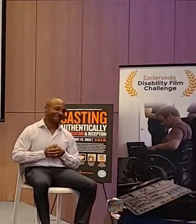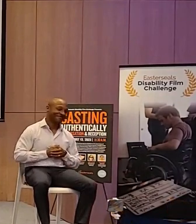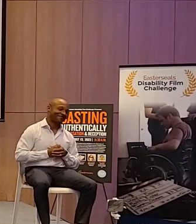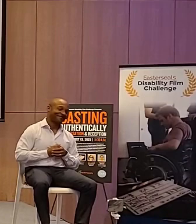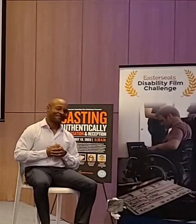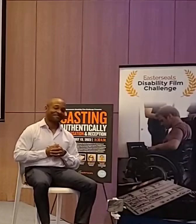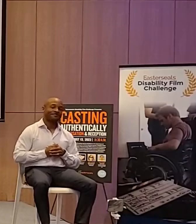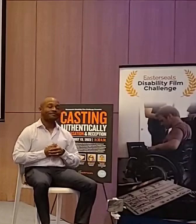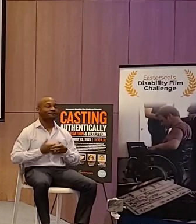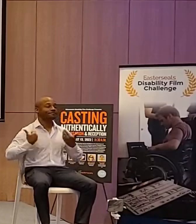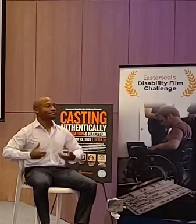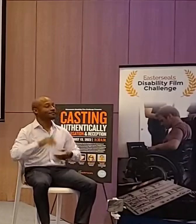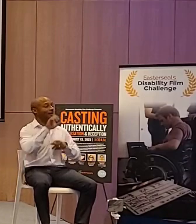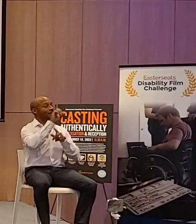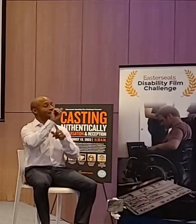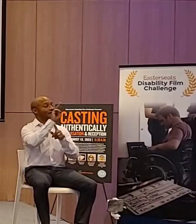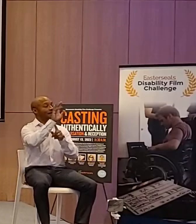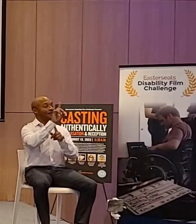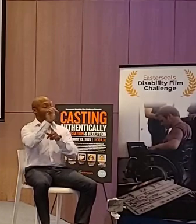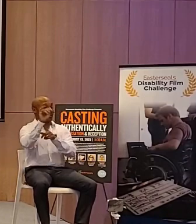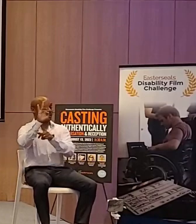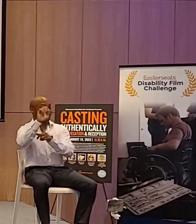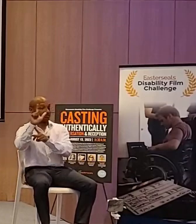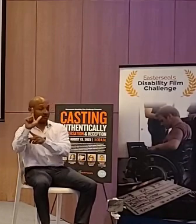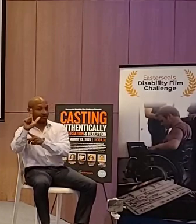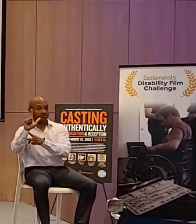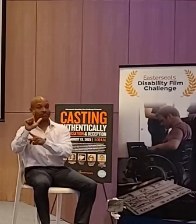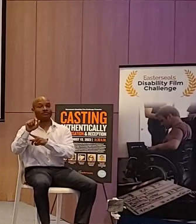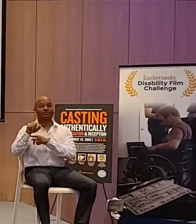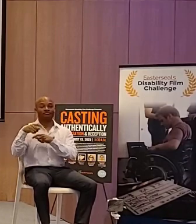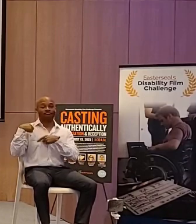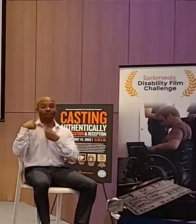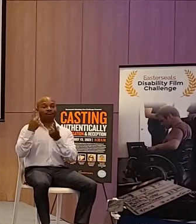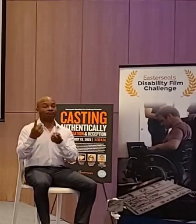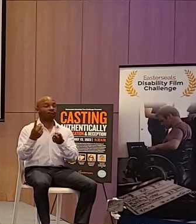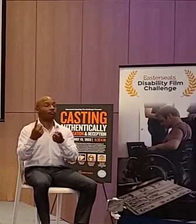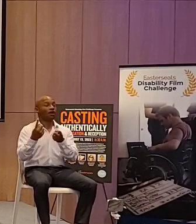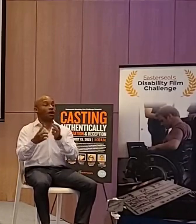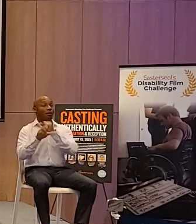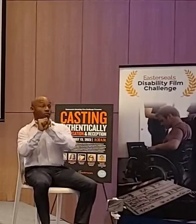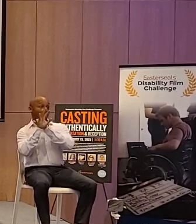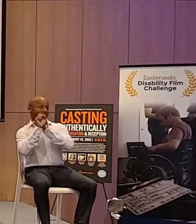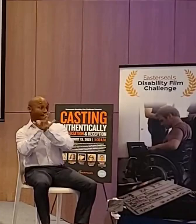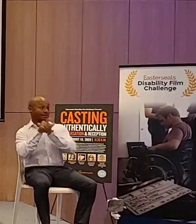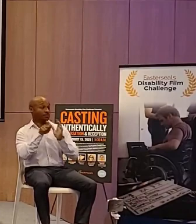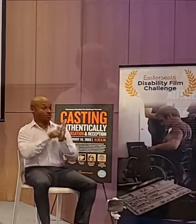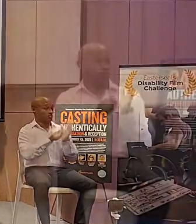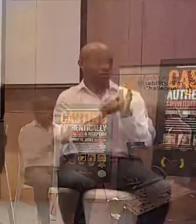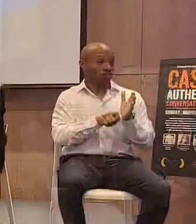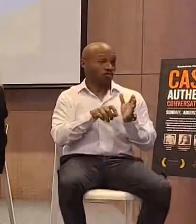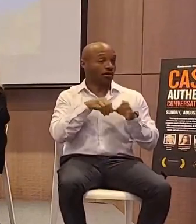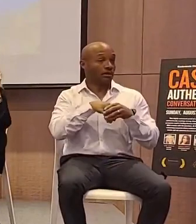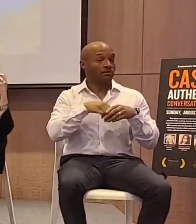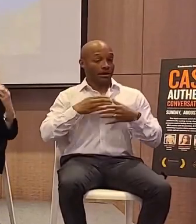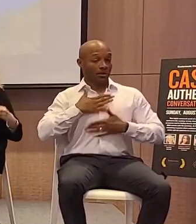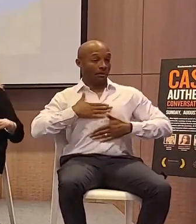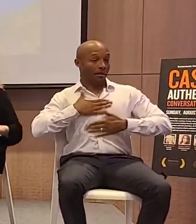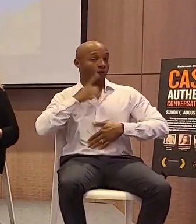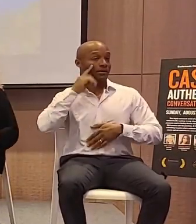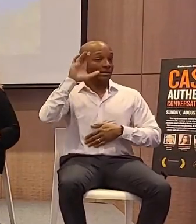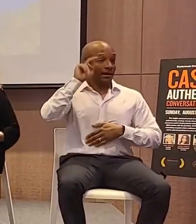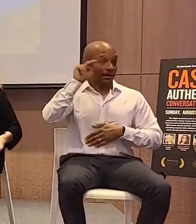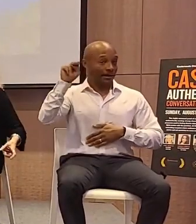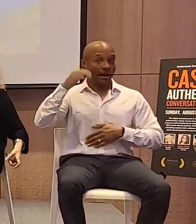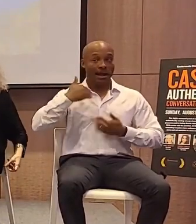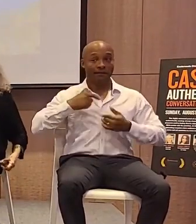I'm David Daniel, a longtime broadcast journalist in entertainment for CNN. I am wearing glasses,